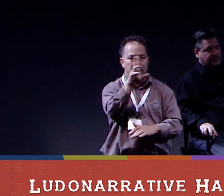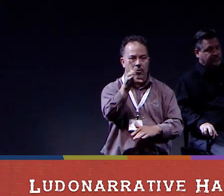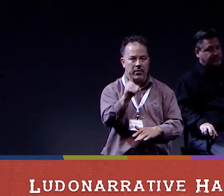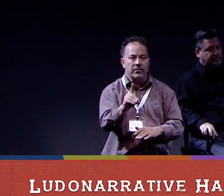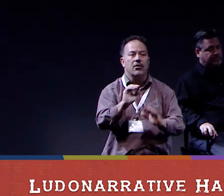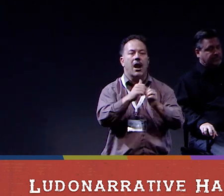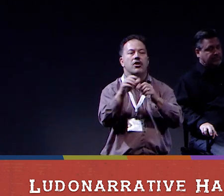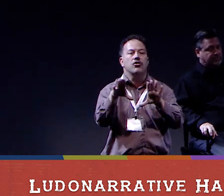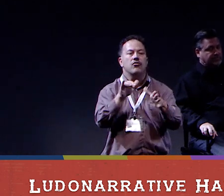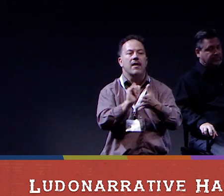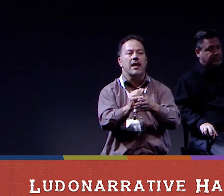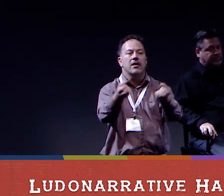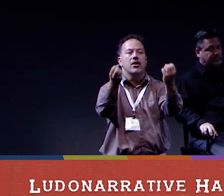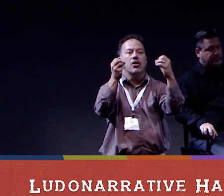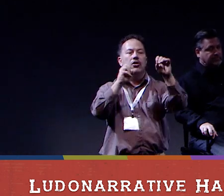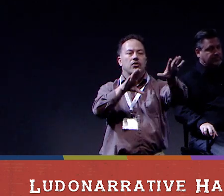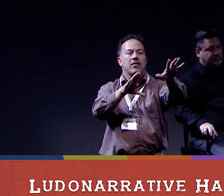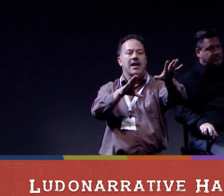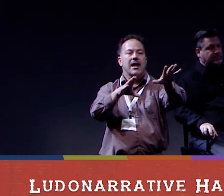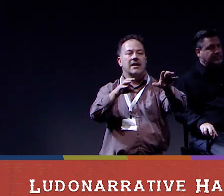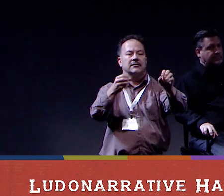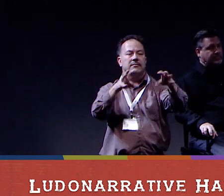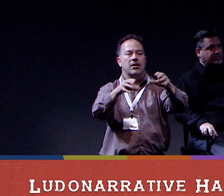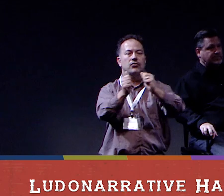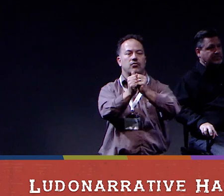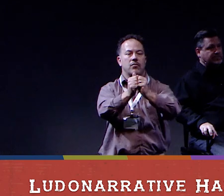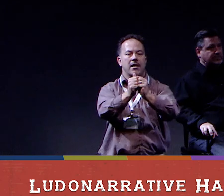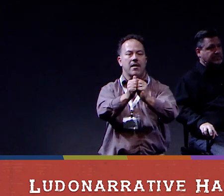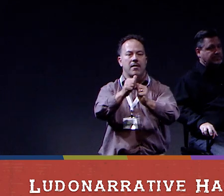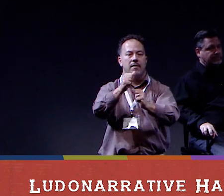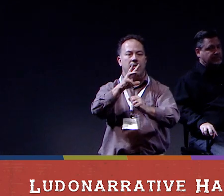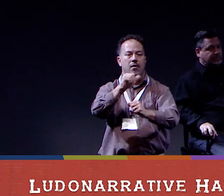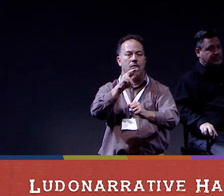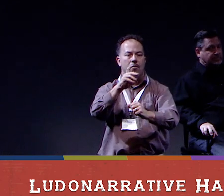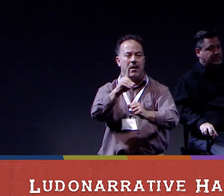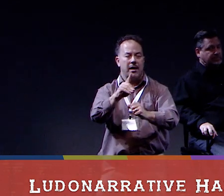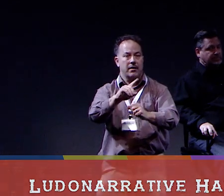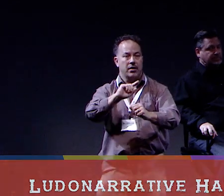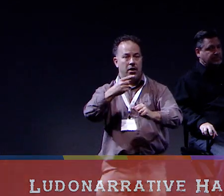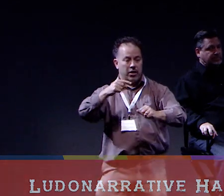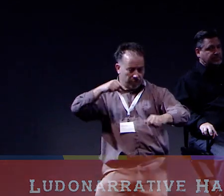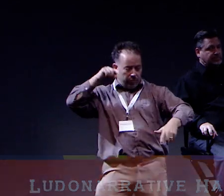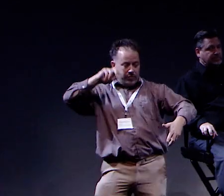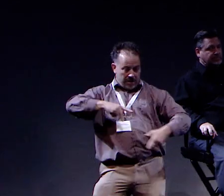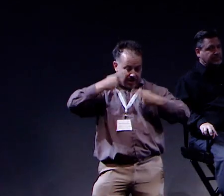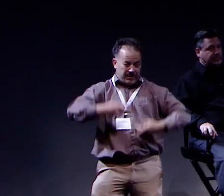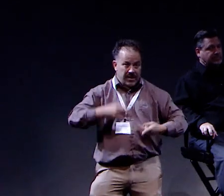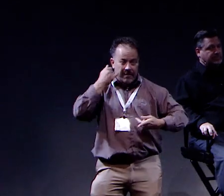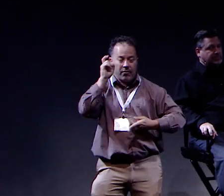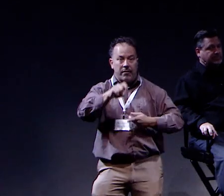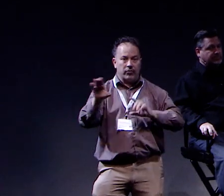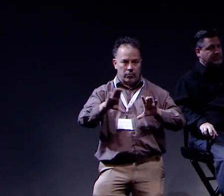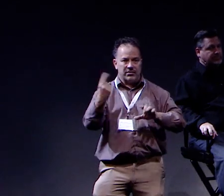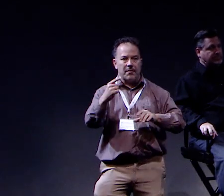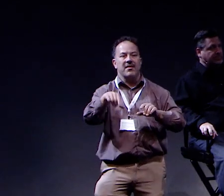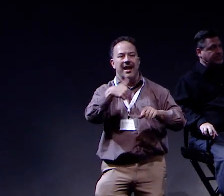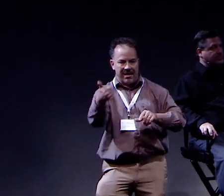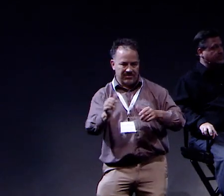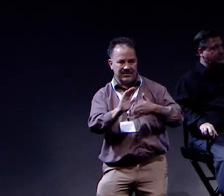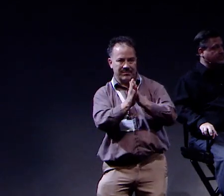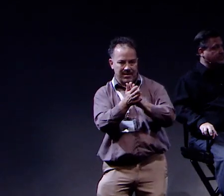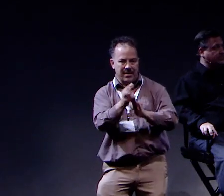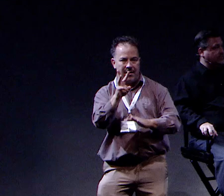spells with a wand. It's common sense. It's only jarring when you have to do something else to become a